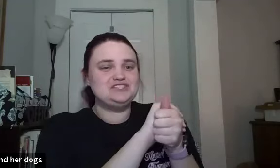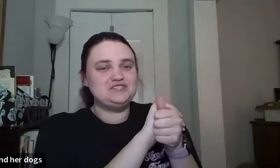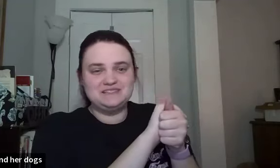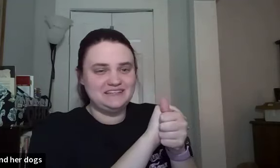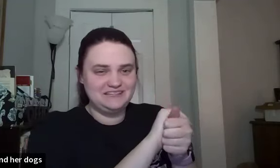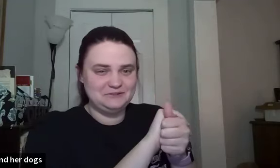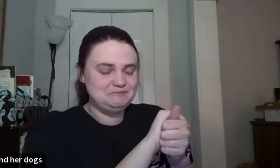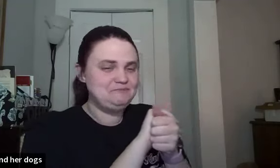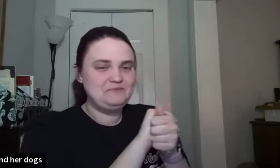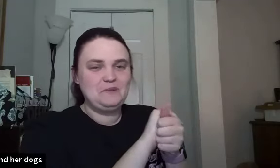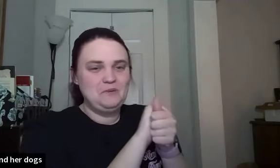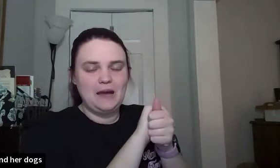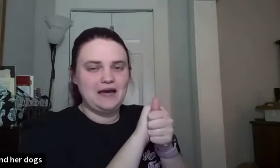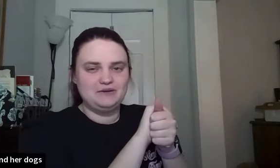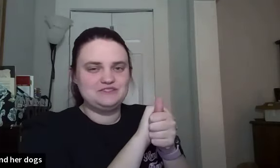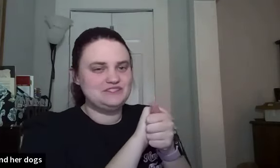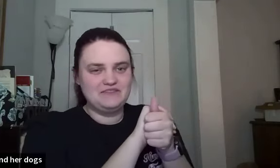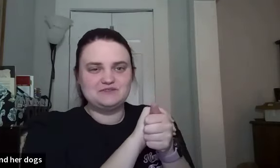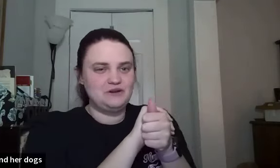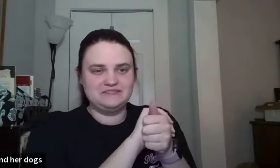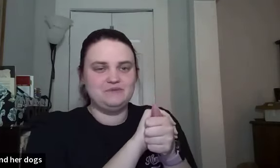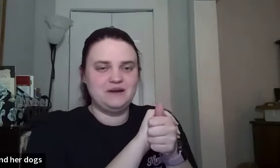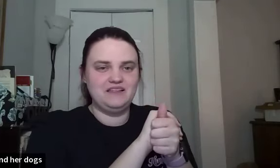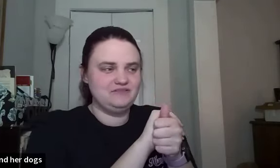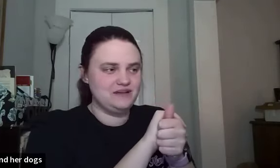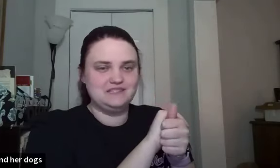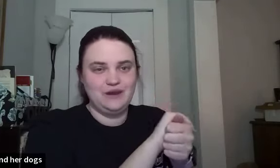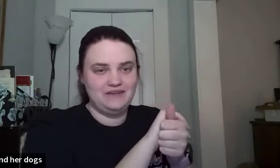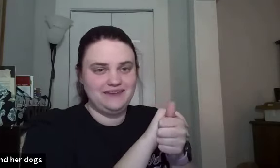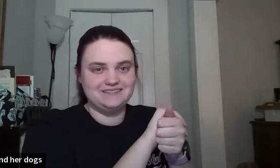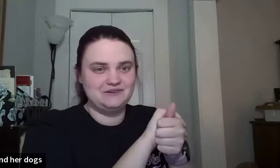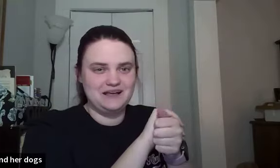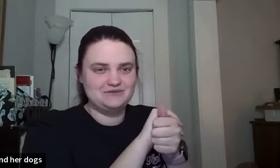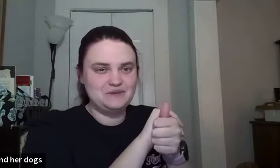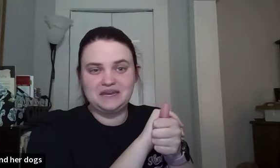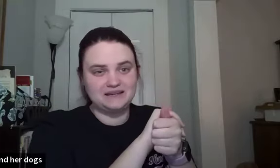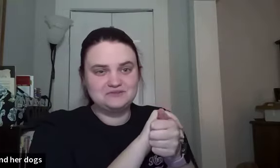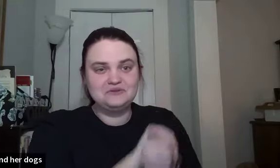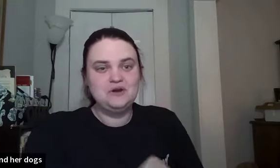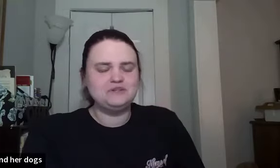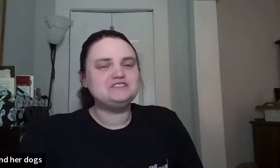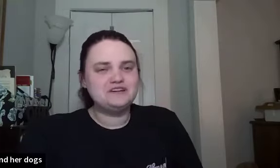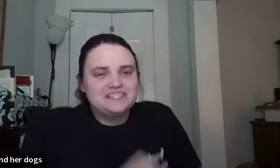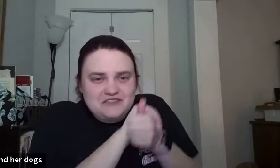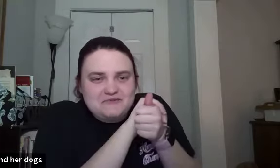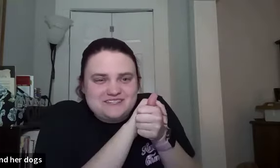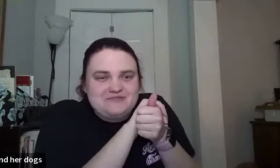so stinking cute. I used to sign this one all the time with my like friends who had the ASL class with me in high school. We just look at each other and we just go